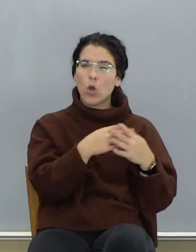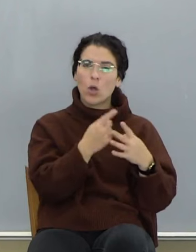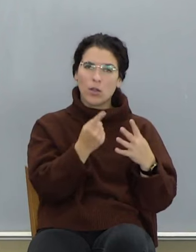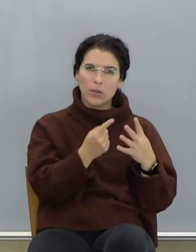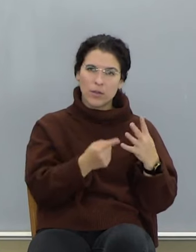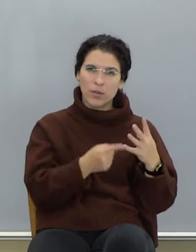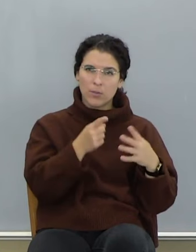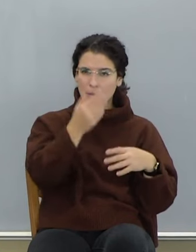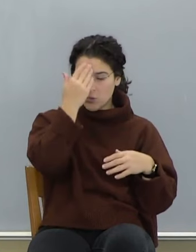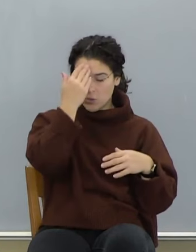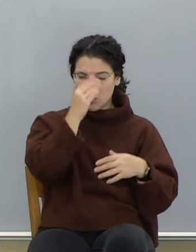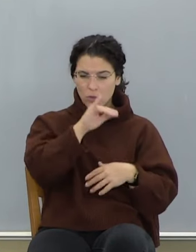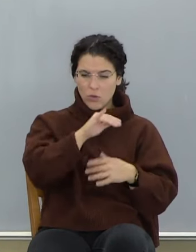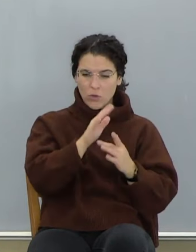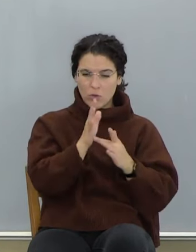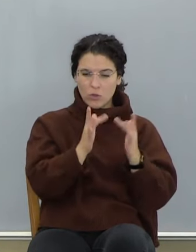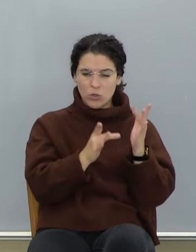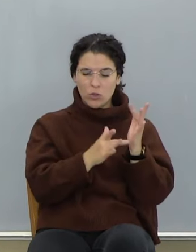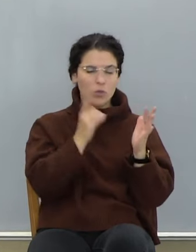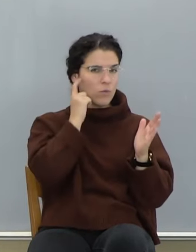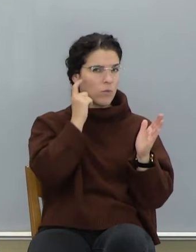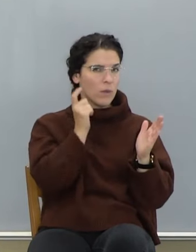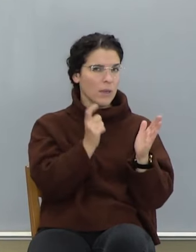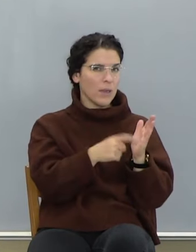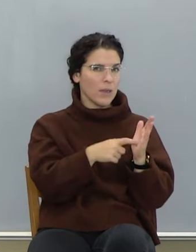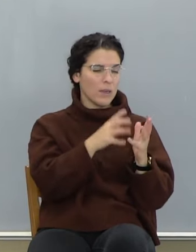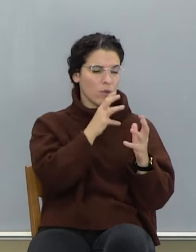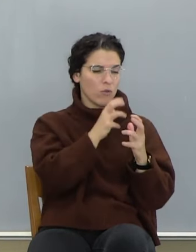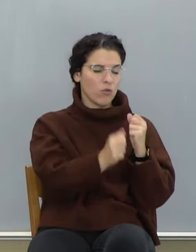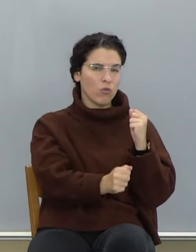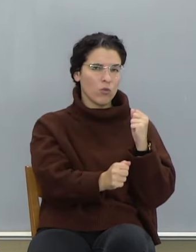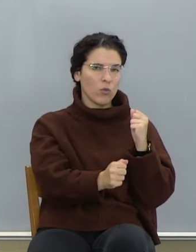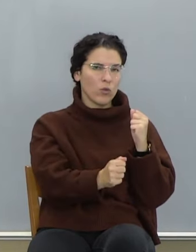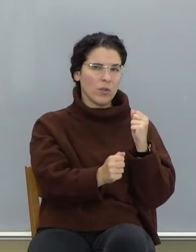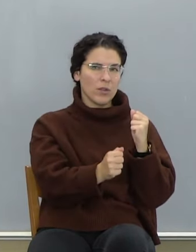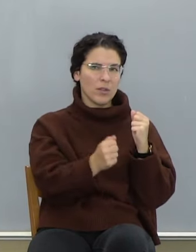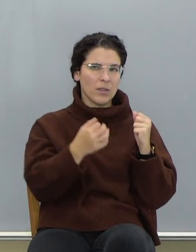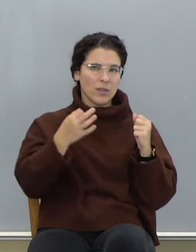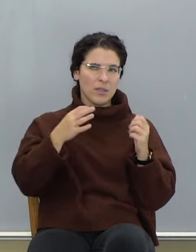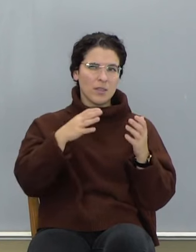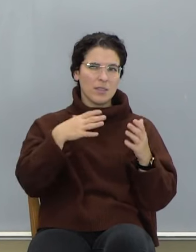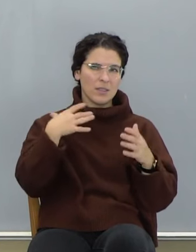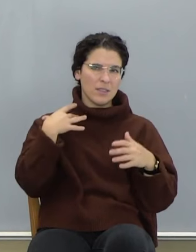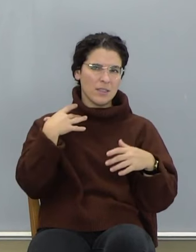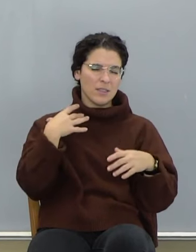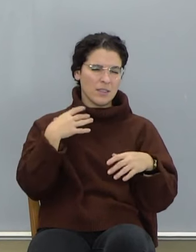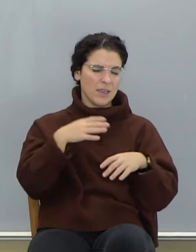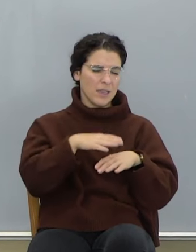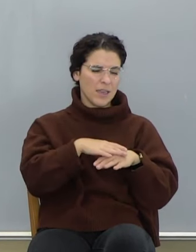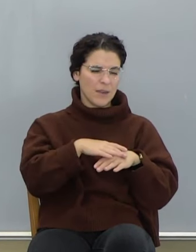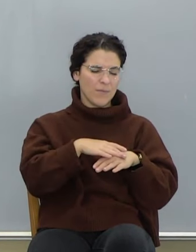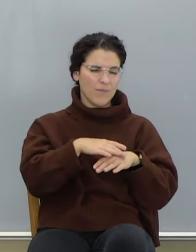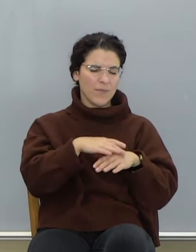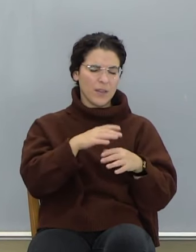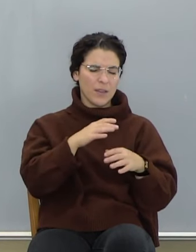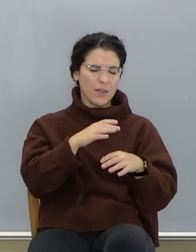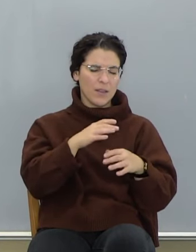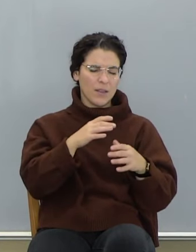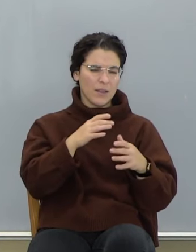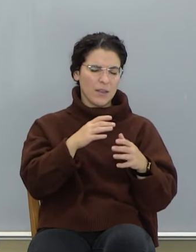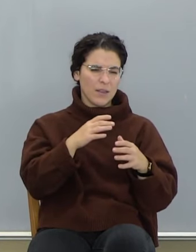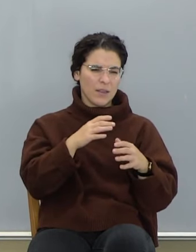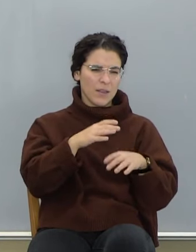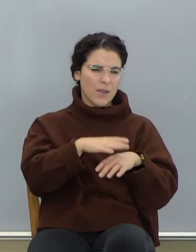You know, Jesus recognizes the cruel exploitation of Israel's national leadership against